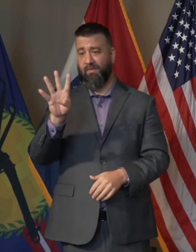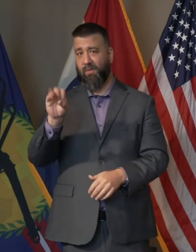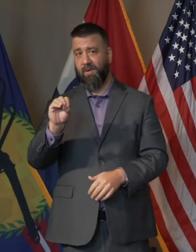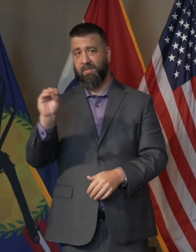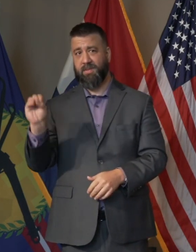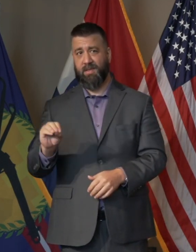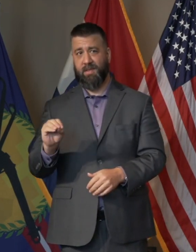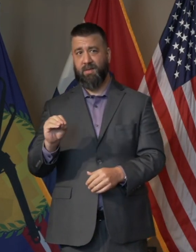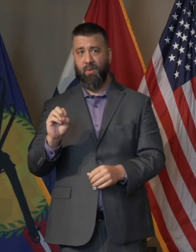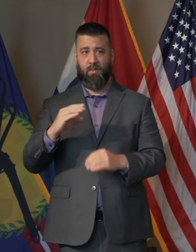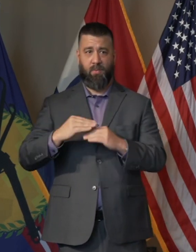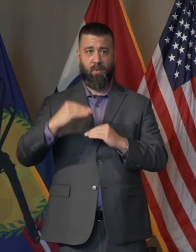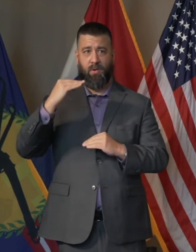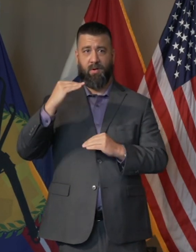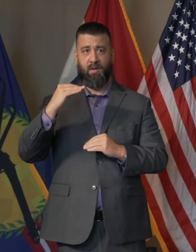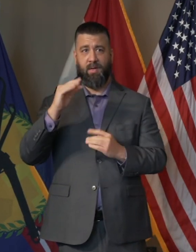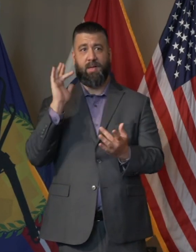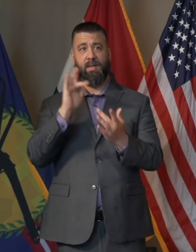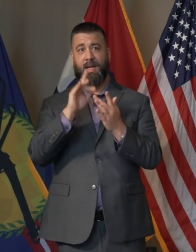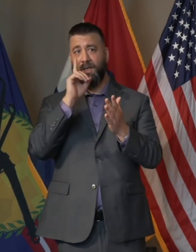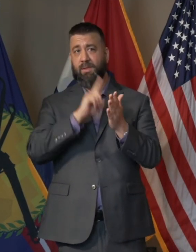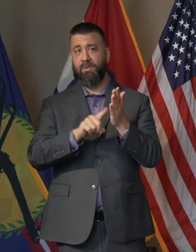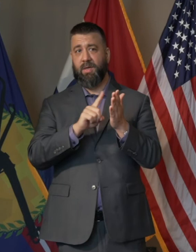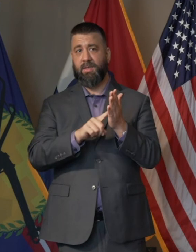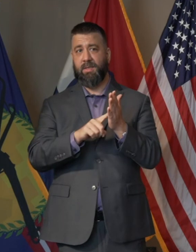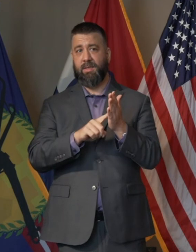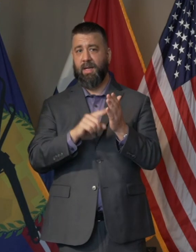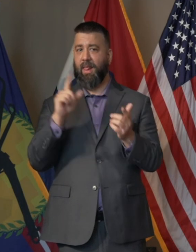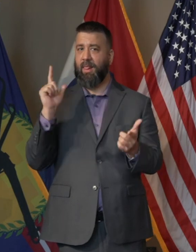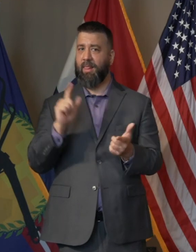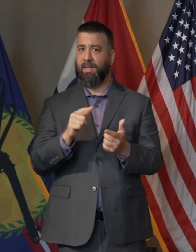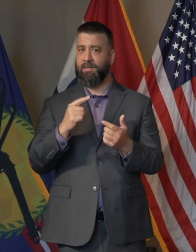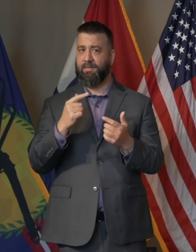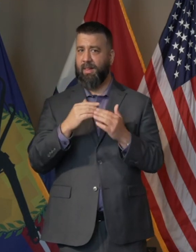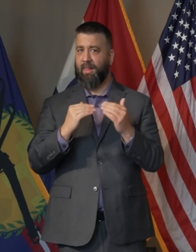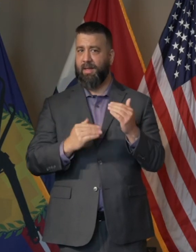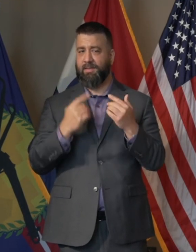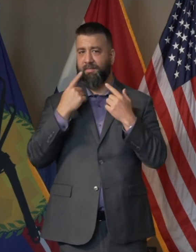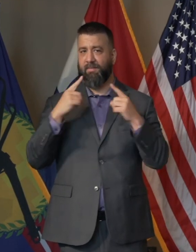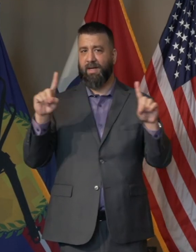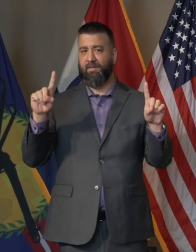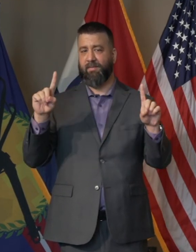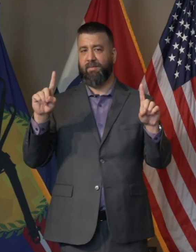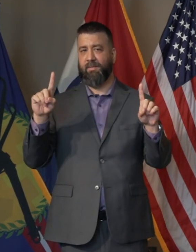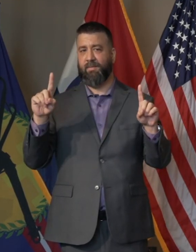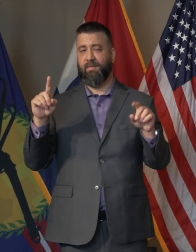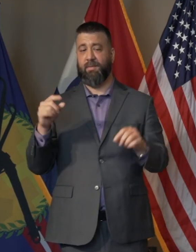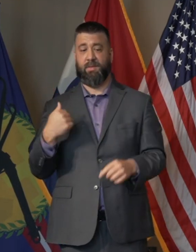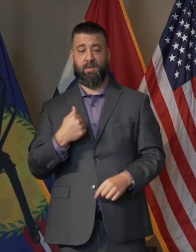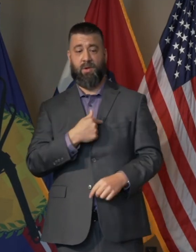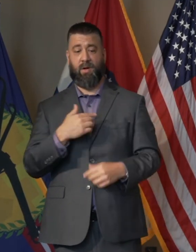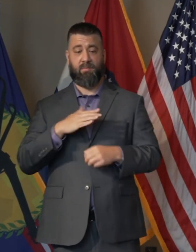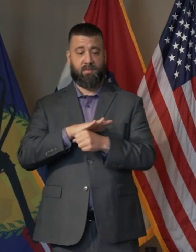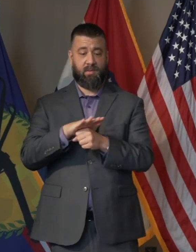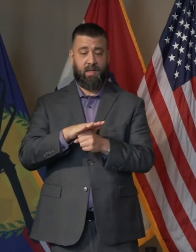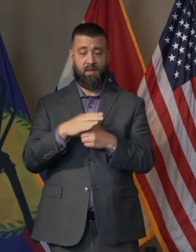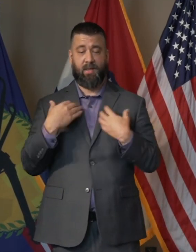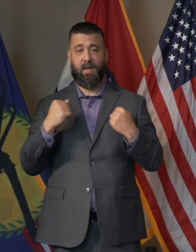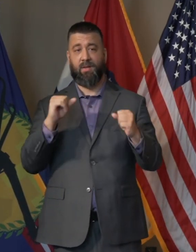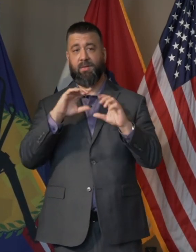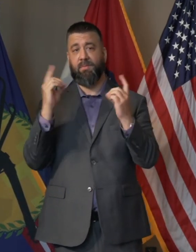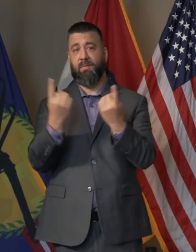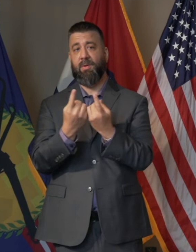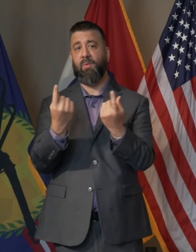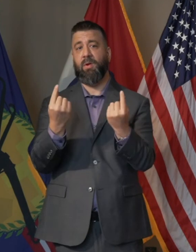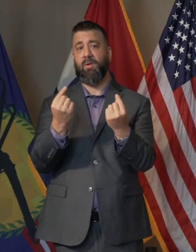more. And contact tracing is much less effective in that setting. So what our county health department is doing is